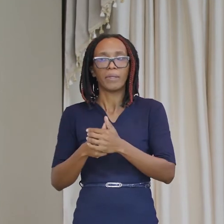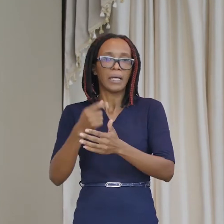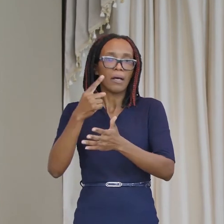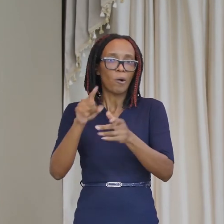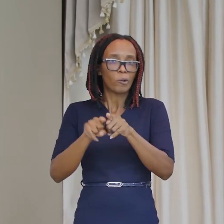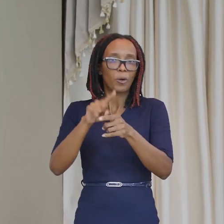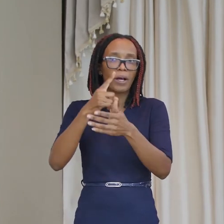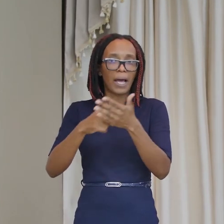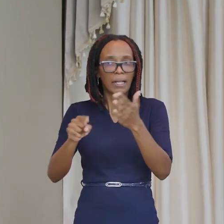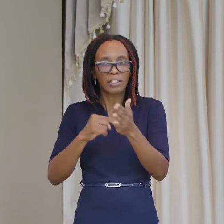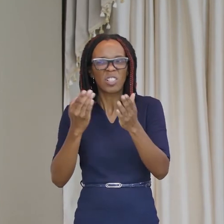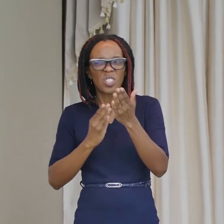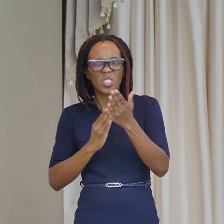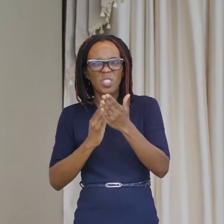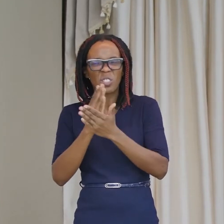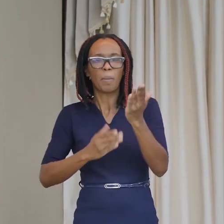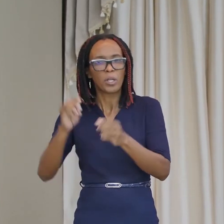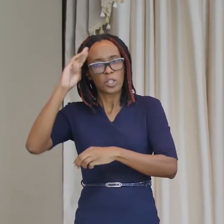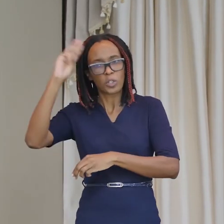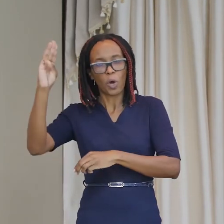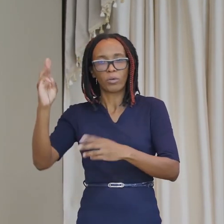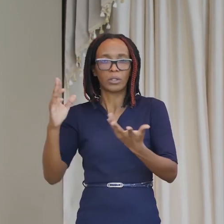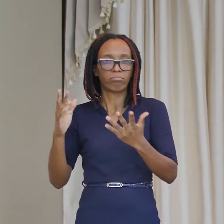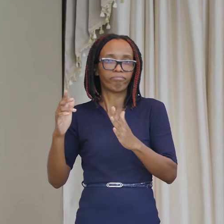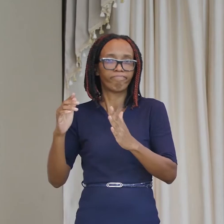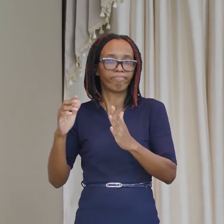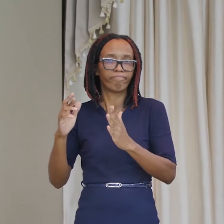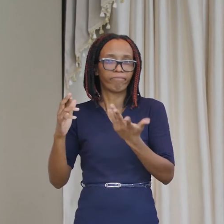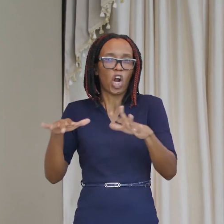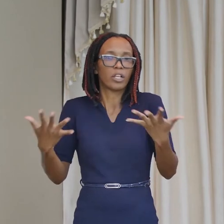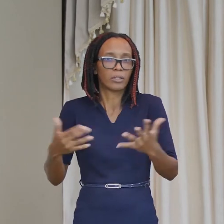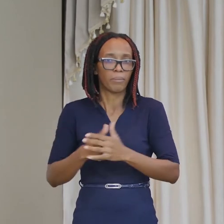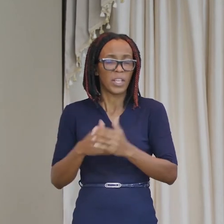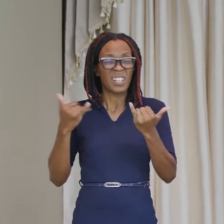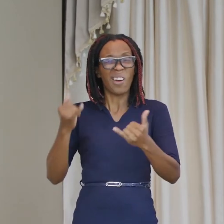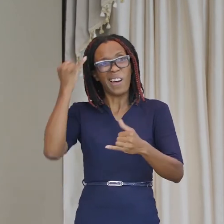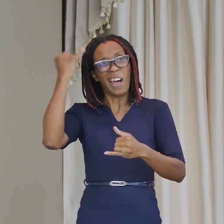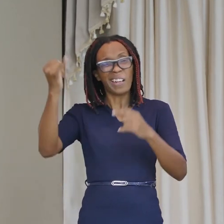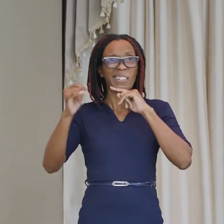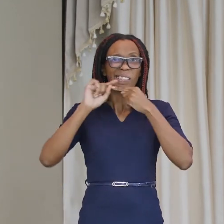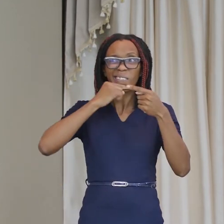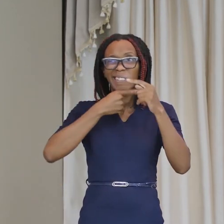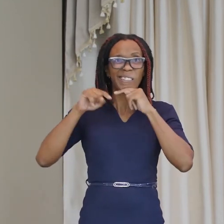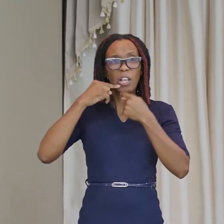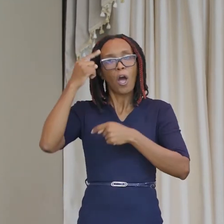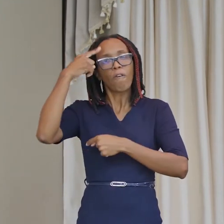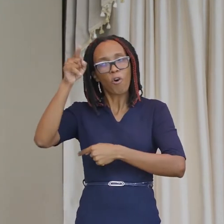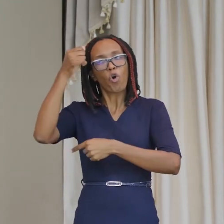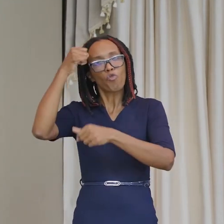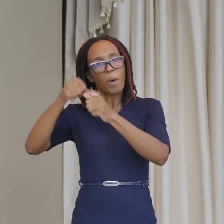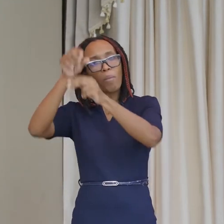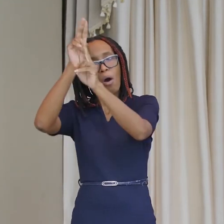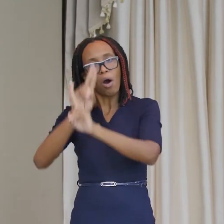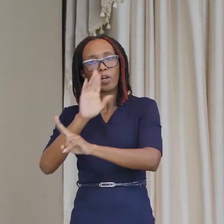defer some scouting customs. We have been forced to become innovative in order to honor our